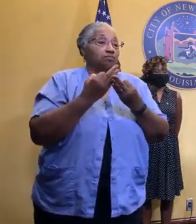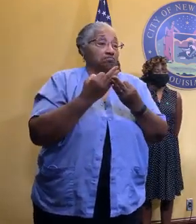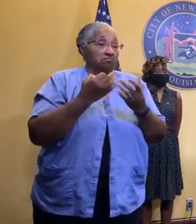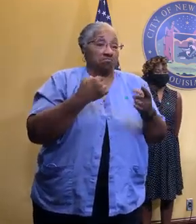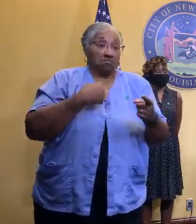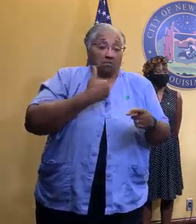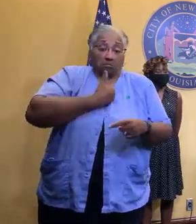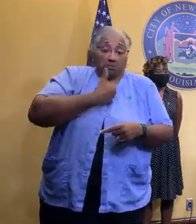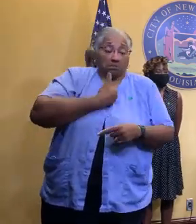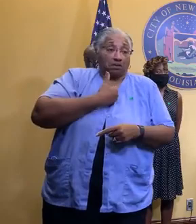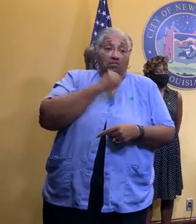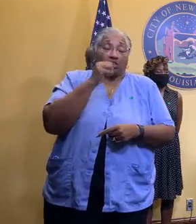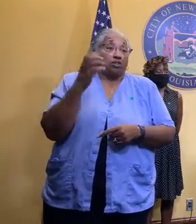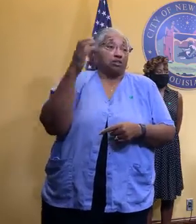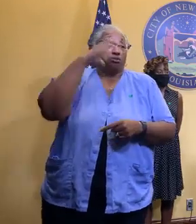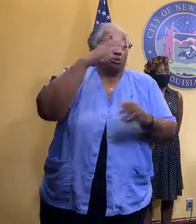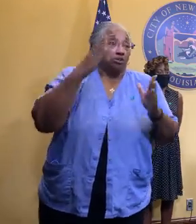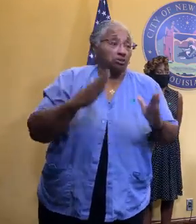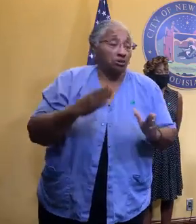all to trauma,